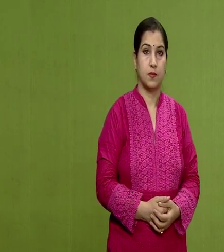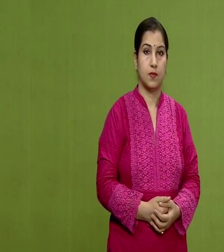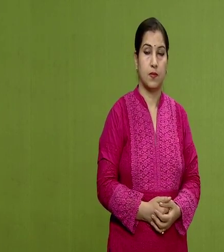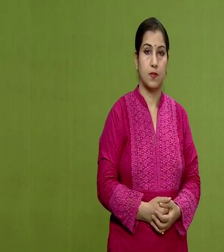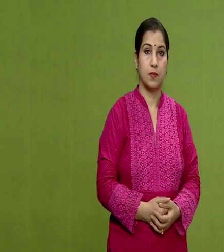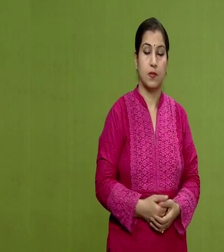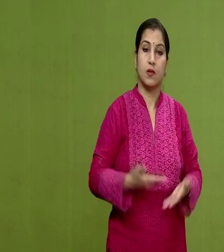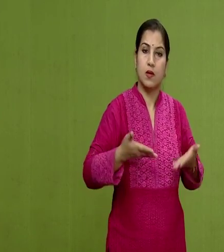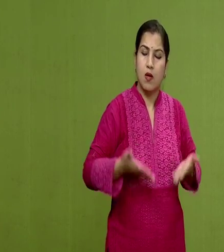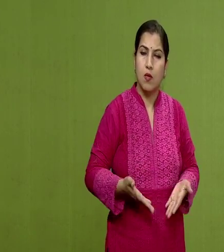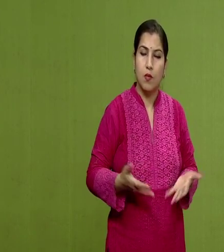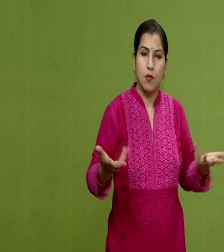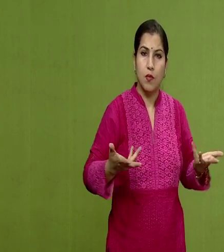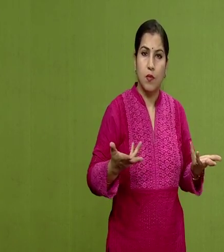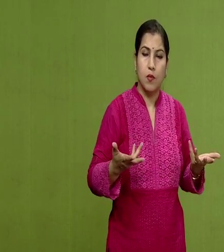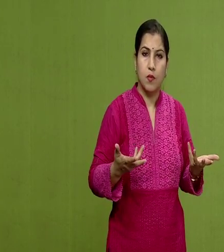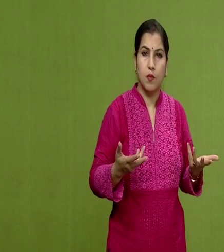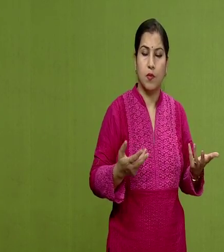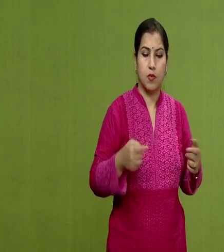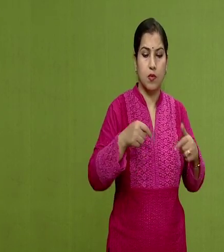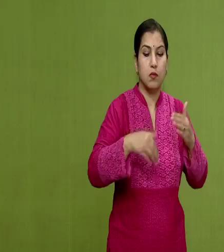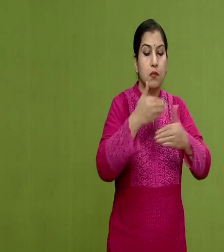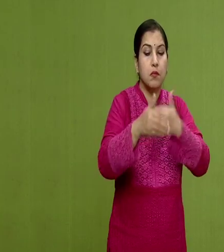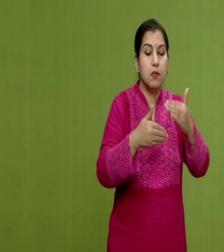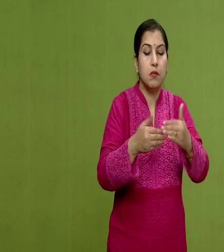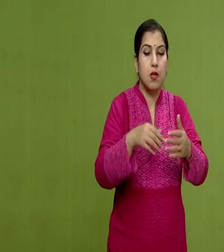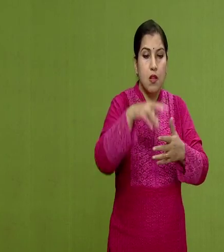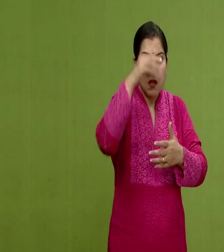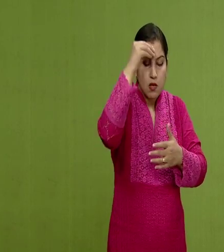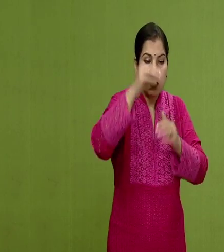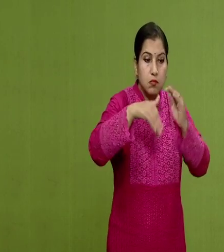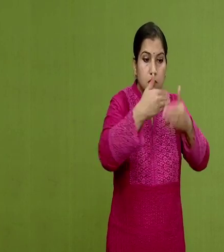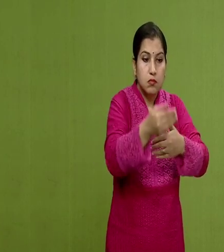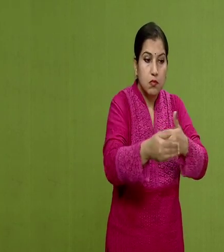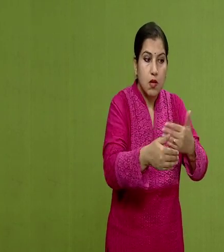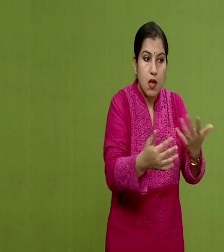and what can be the impact of these.